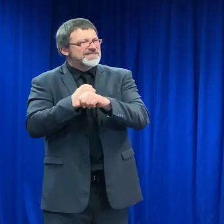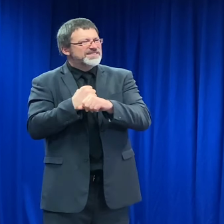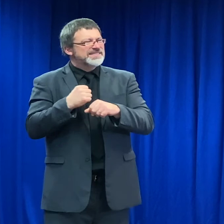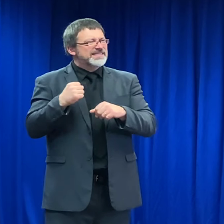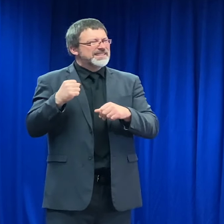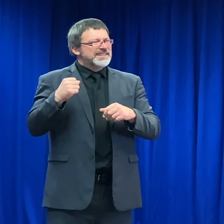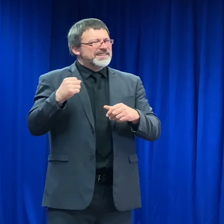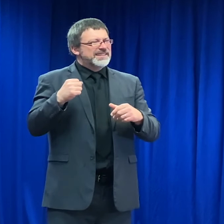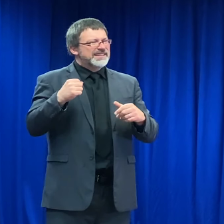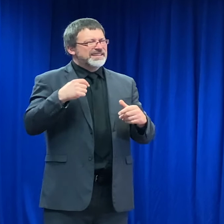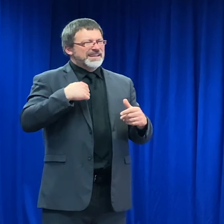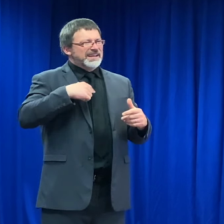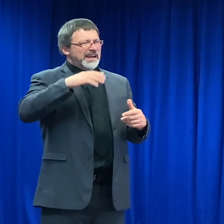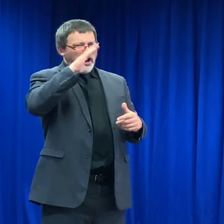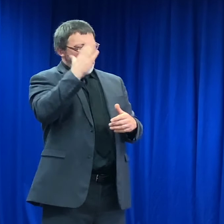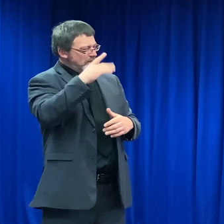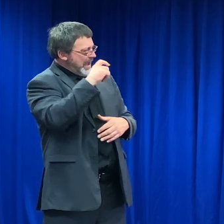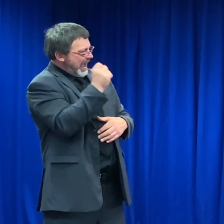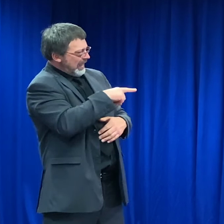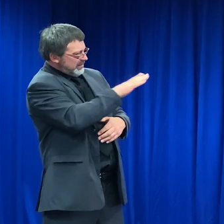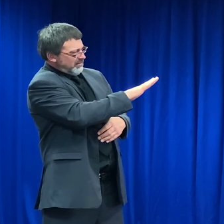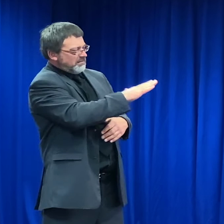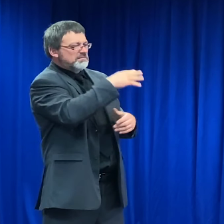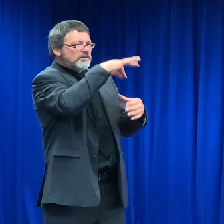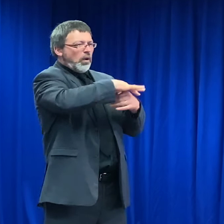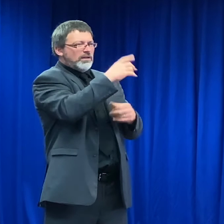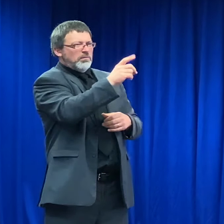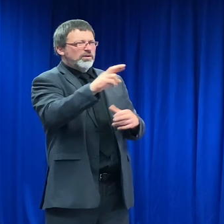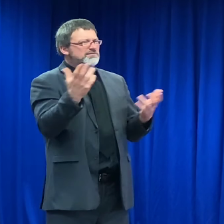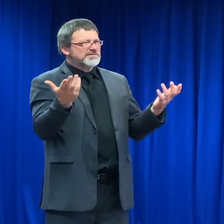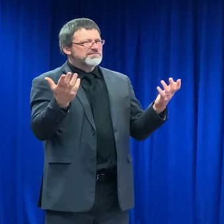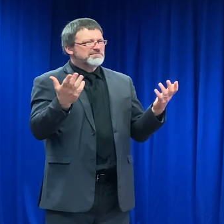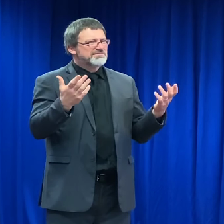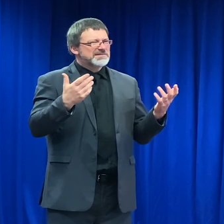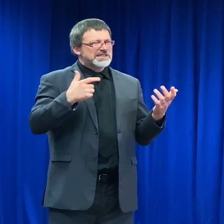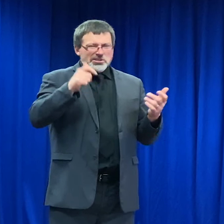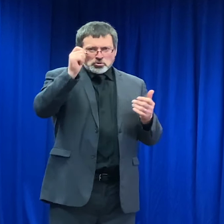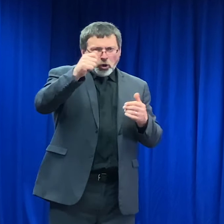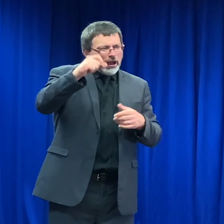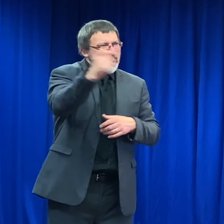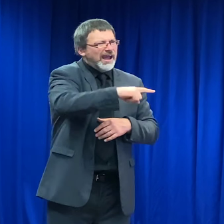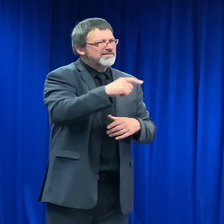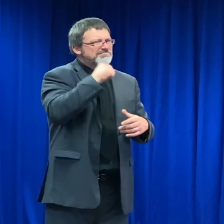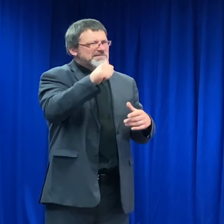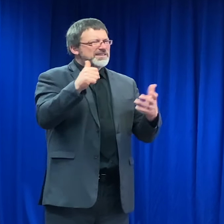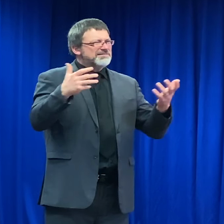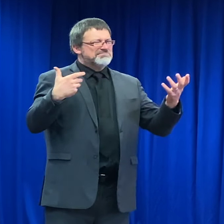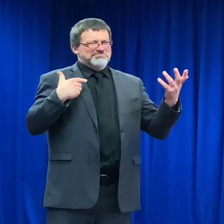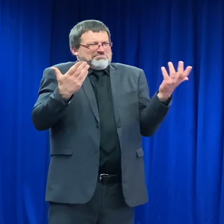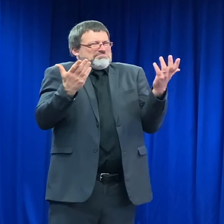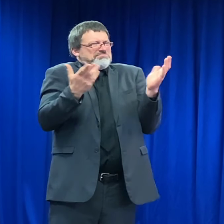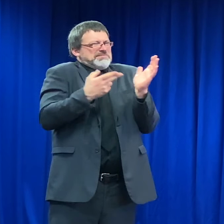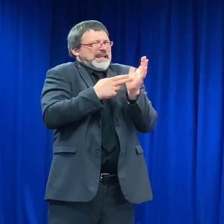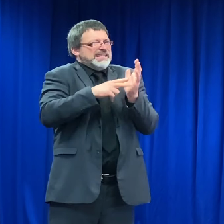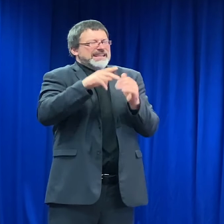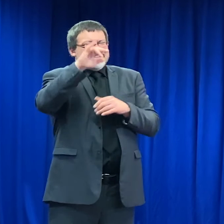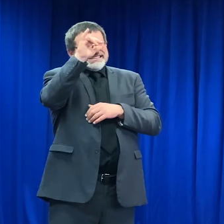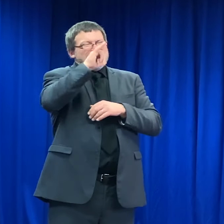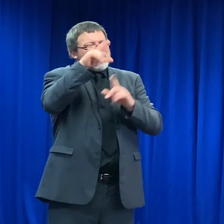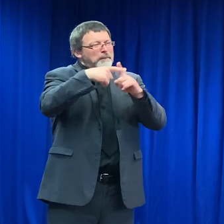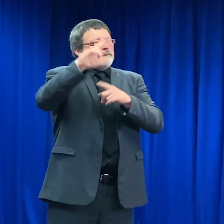I don't ask those questions. Not of judges, not of board members. It's not about that. Never has been, and never should be. They've changed